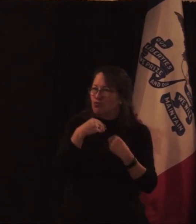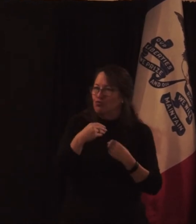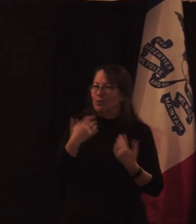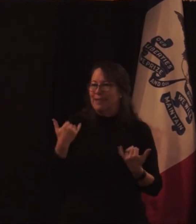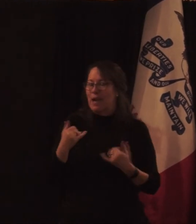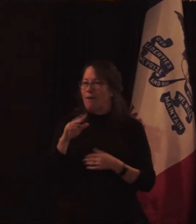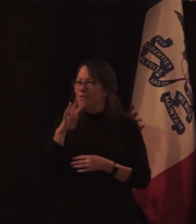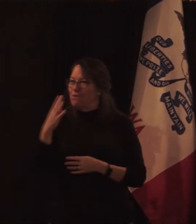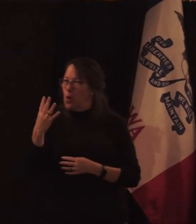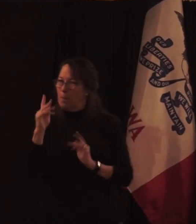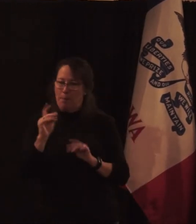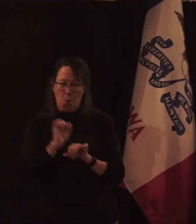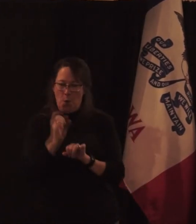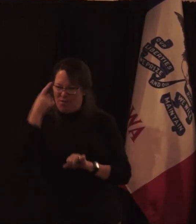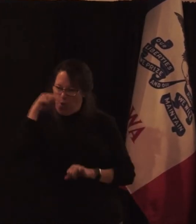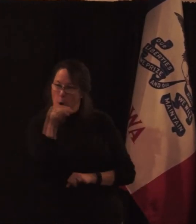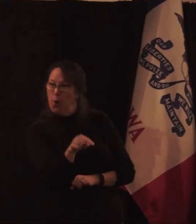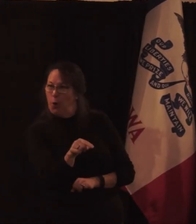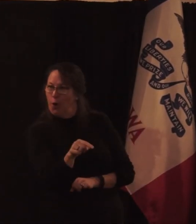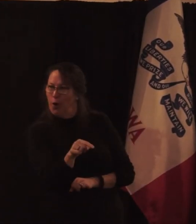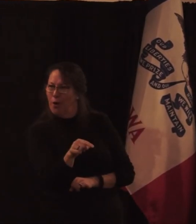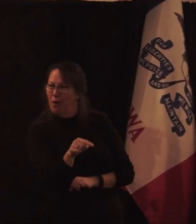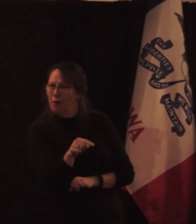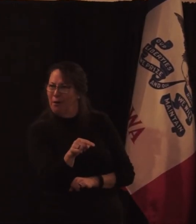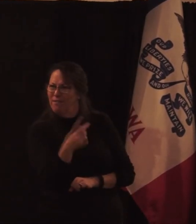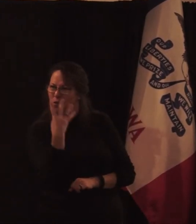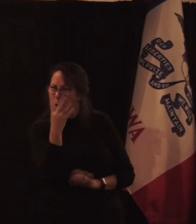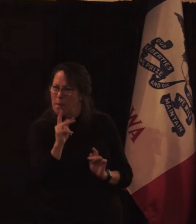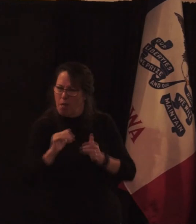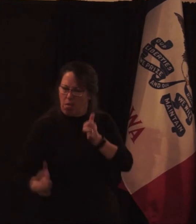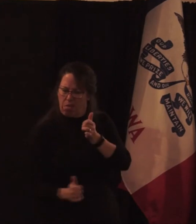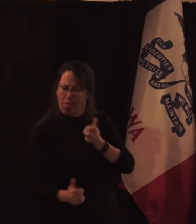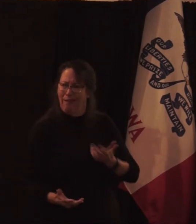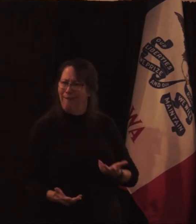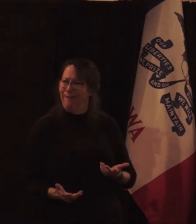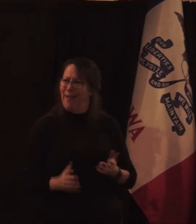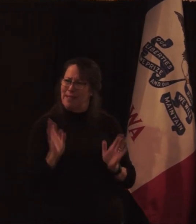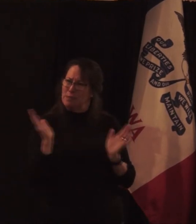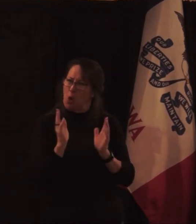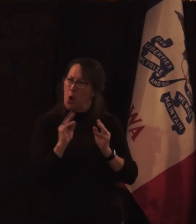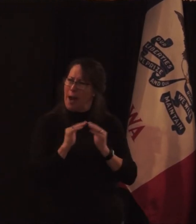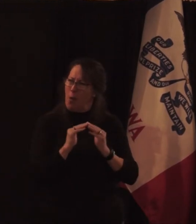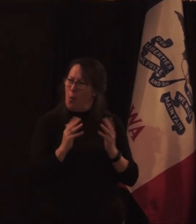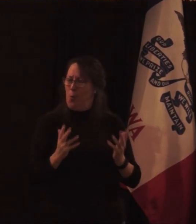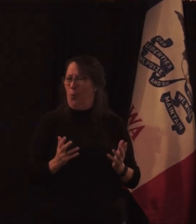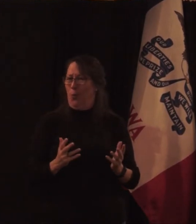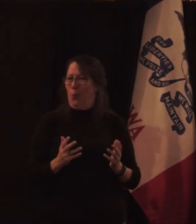Emily now has four people working for her. Four people working for her in that little town.